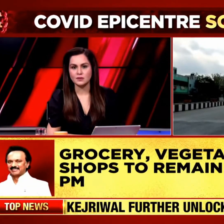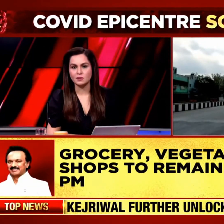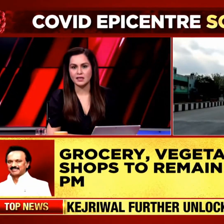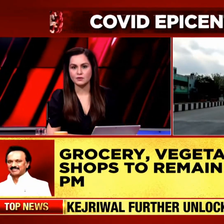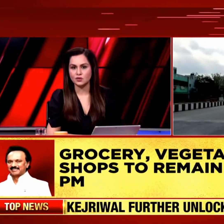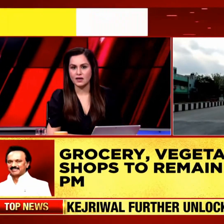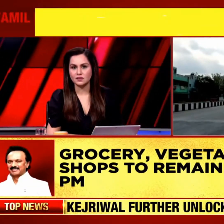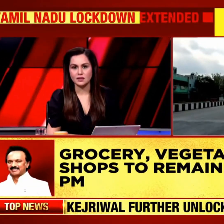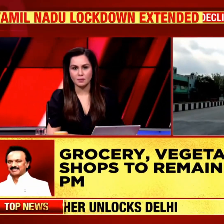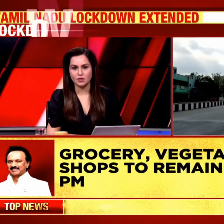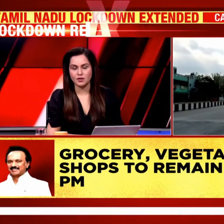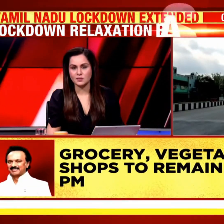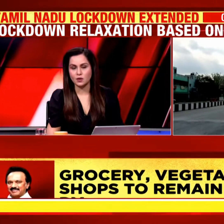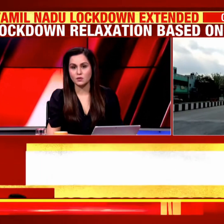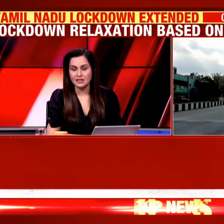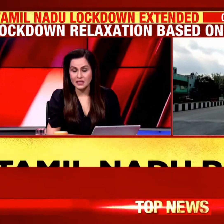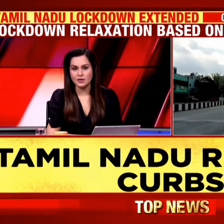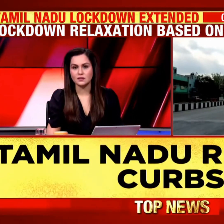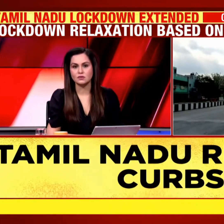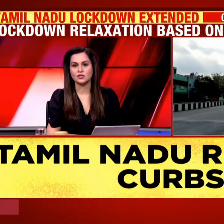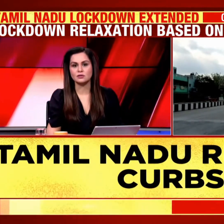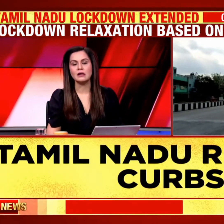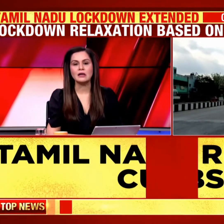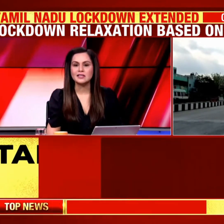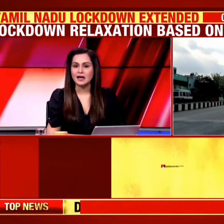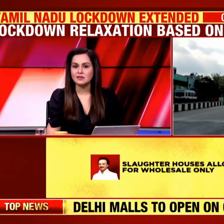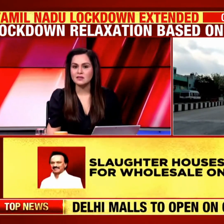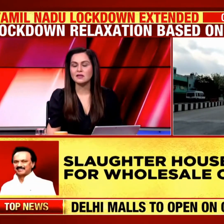will be allowed to travel in public transport with e-registration. Taxis can have